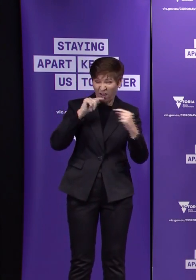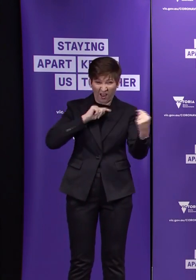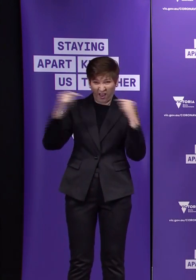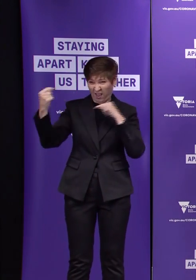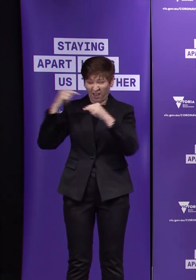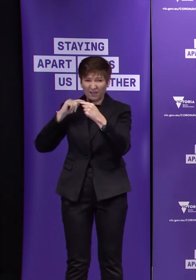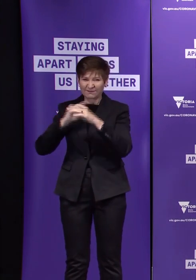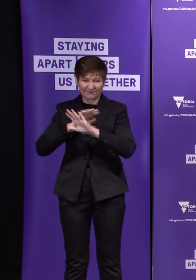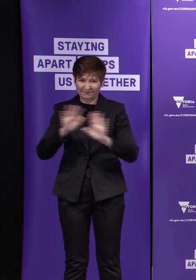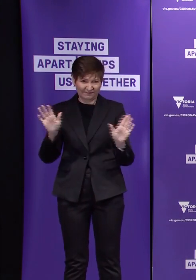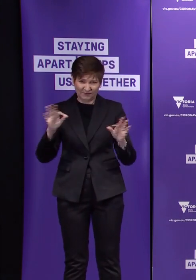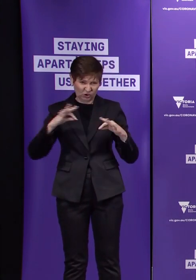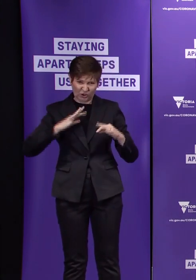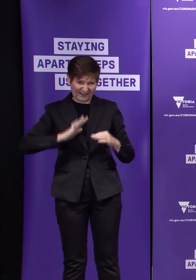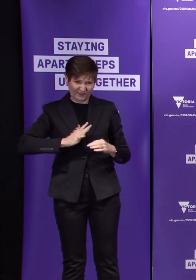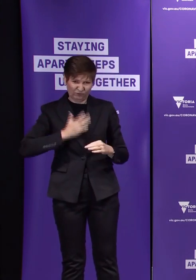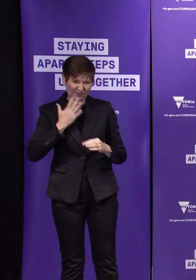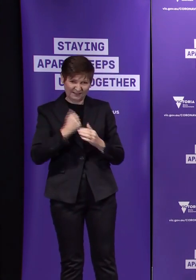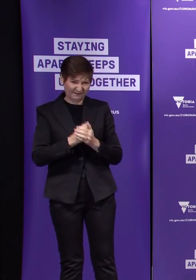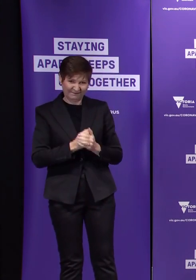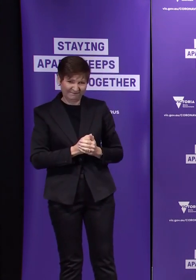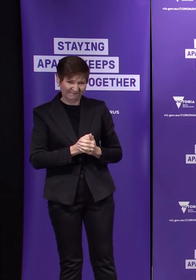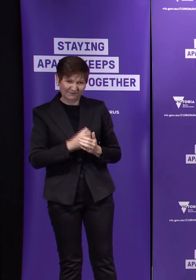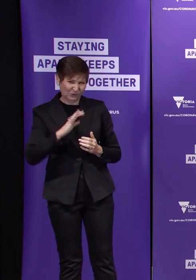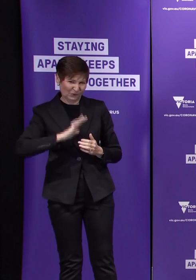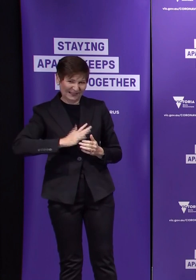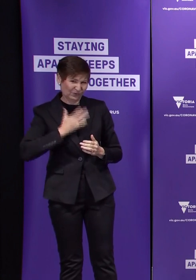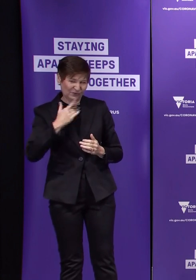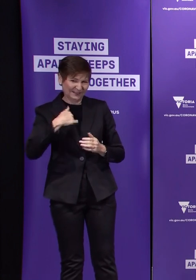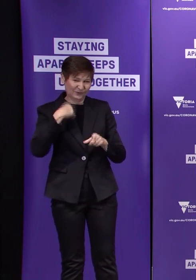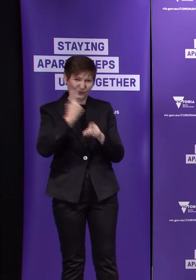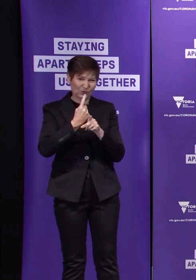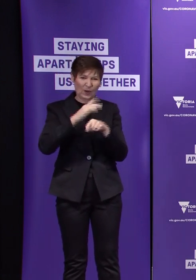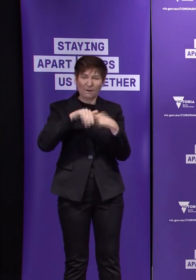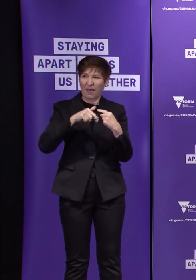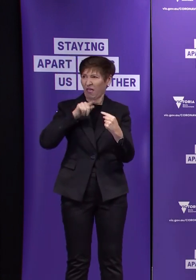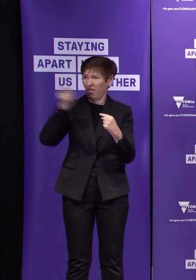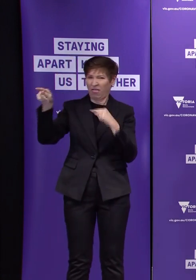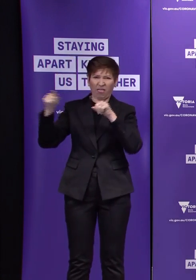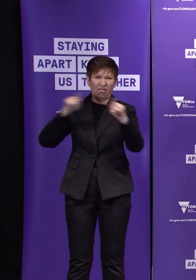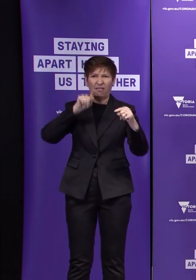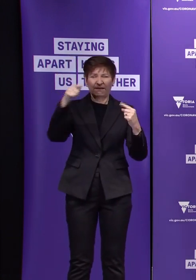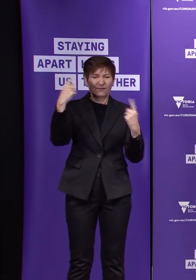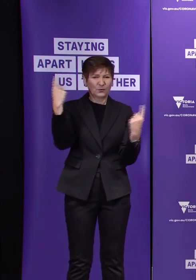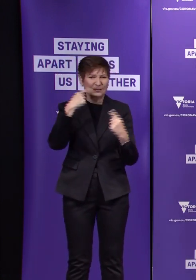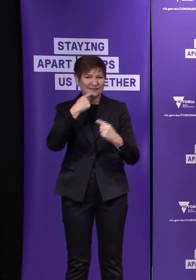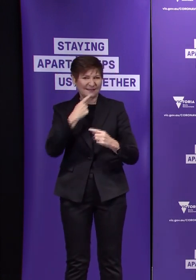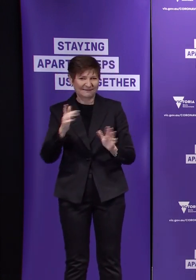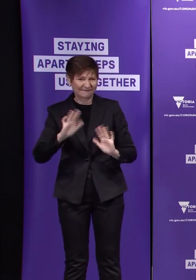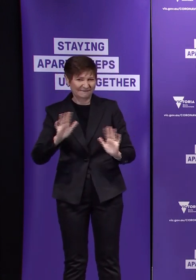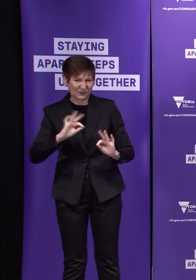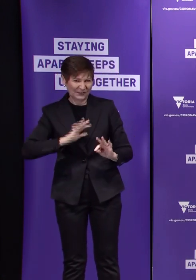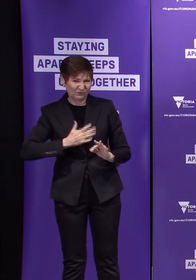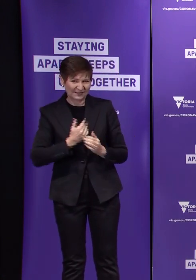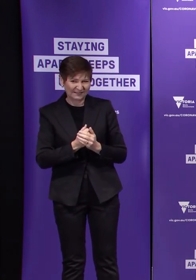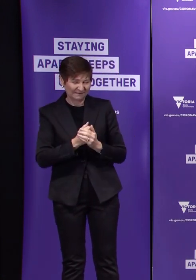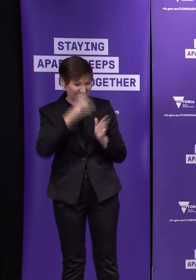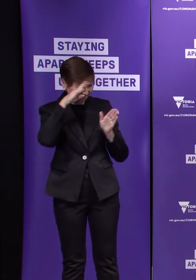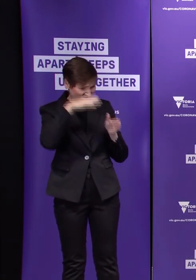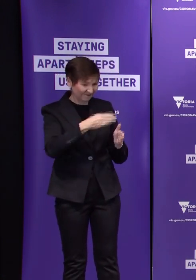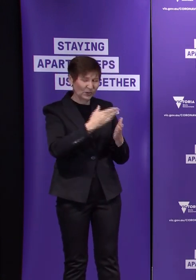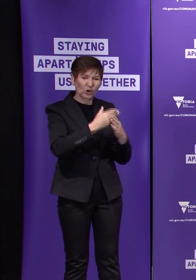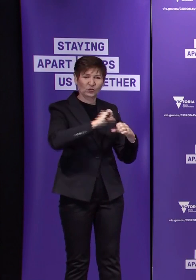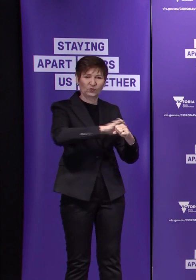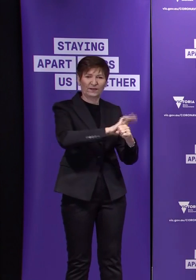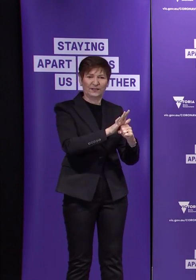with anything other than this virus. That's the most important fight that we're in. It's the only fight we're in, frankly. All of us